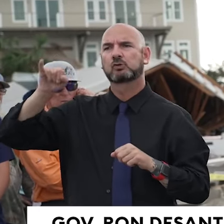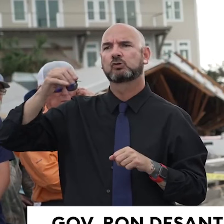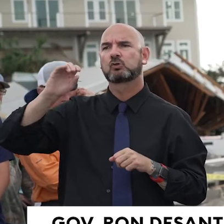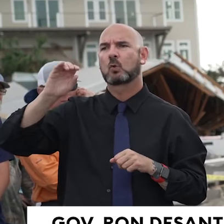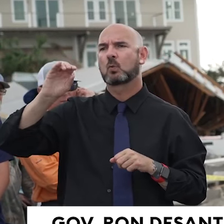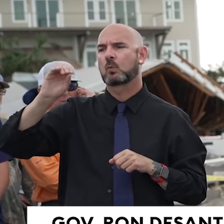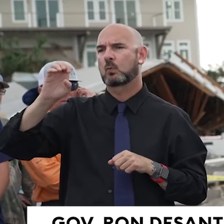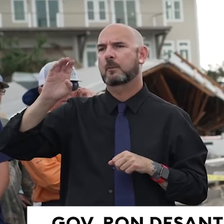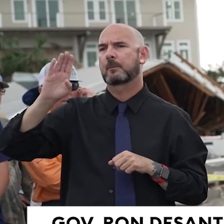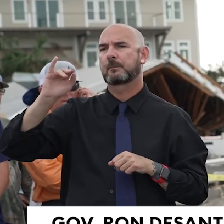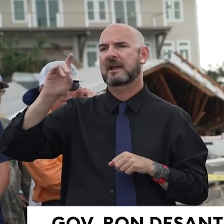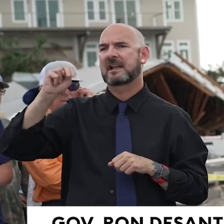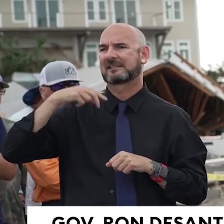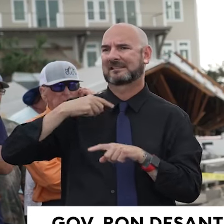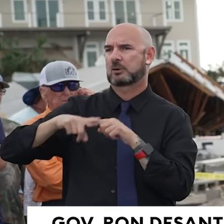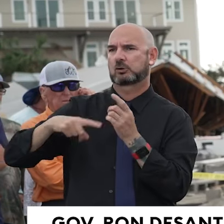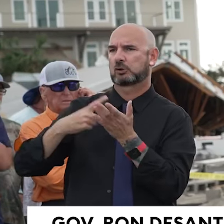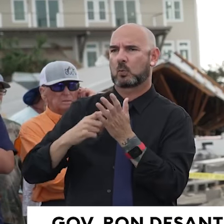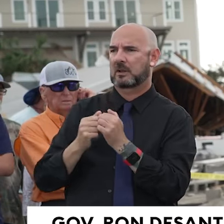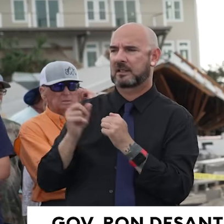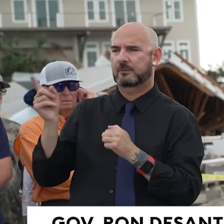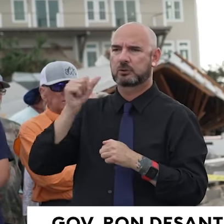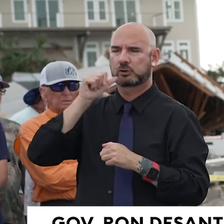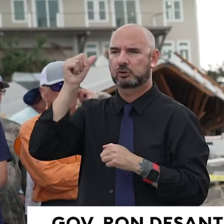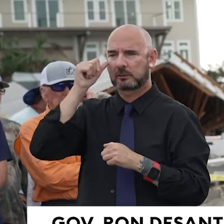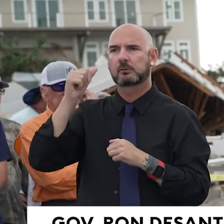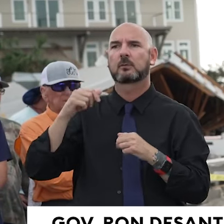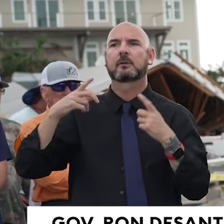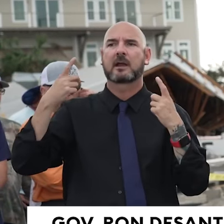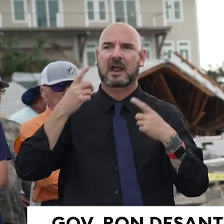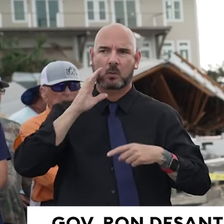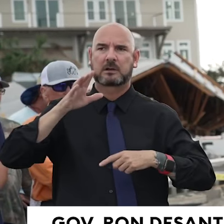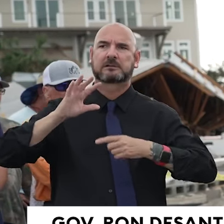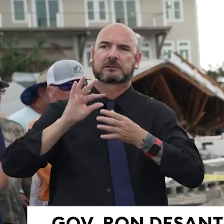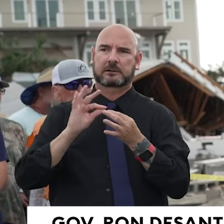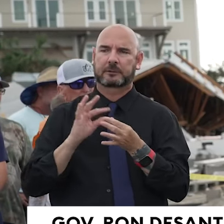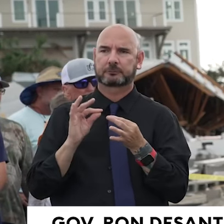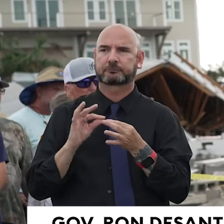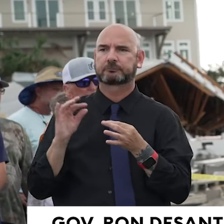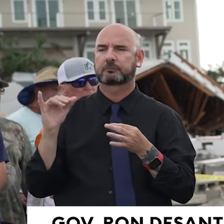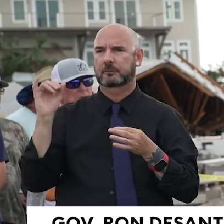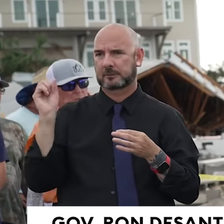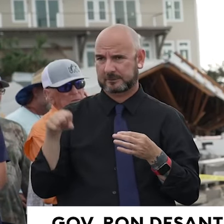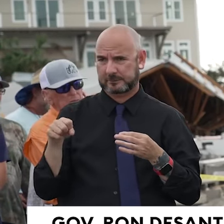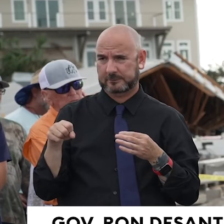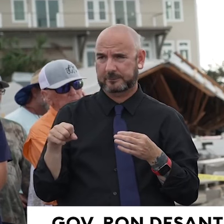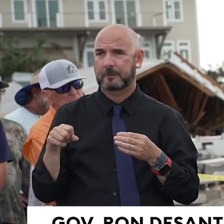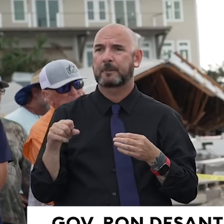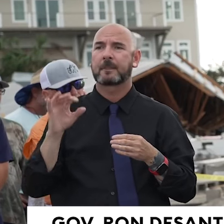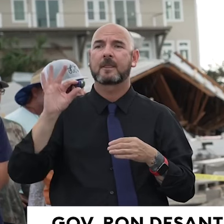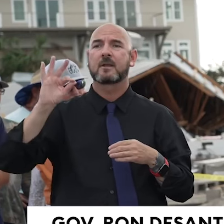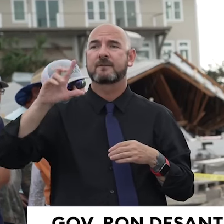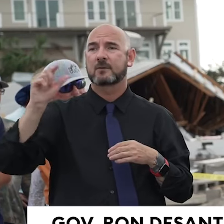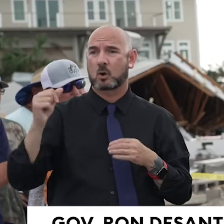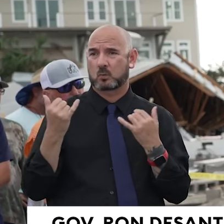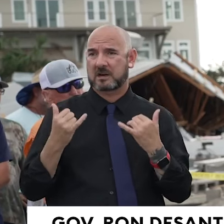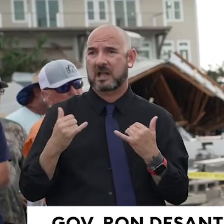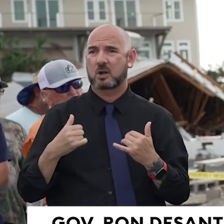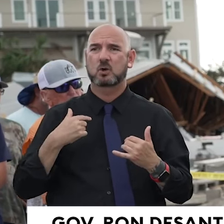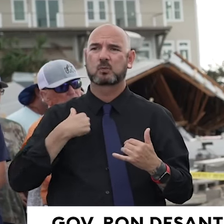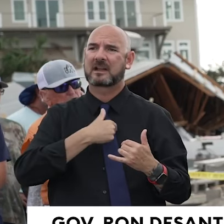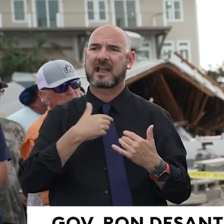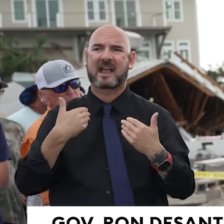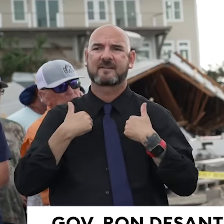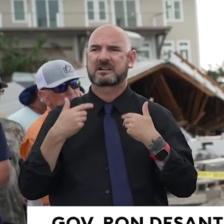so I wasn't able to talk to him yesterday. What I would say is the Florida, we have it handled. We